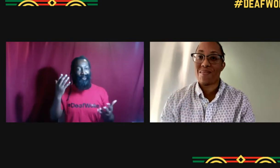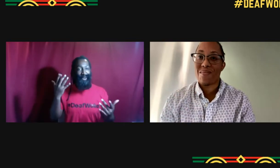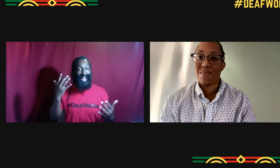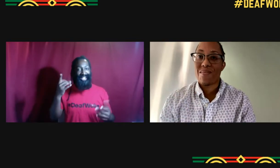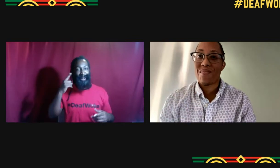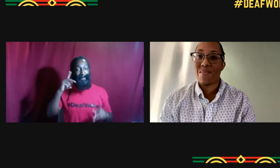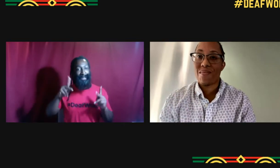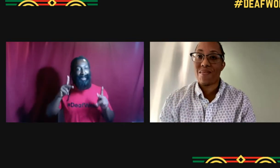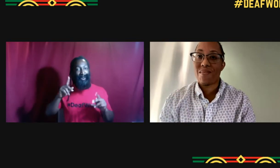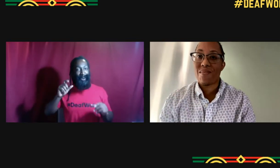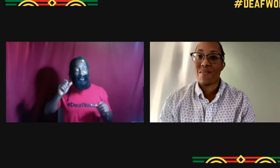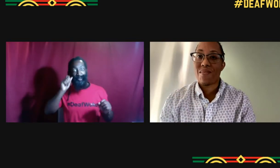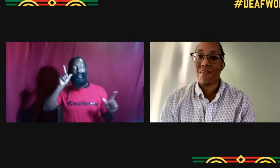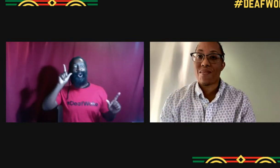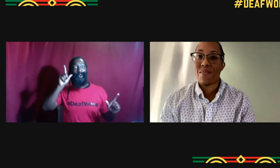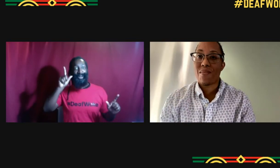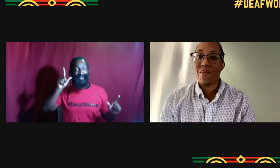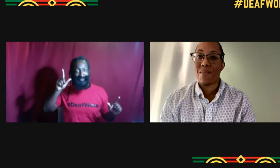get it. Yeah.